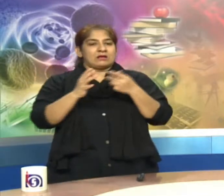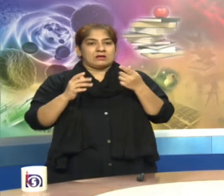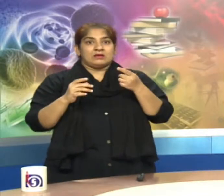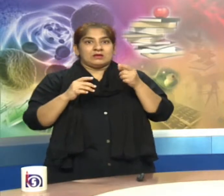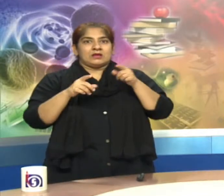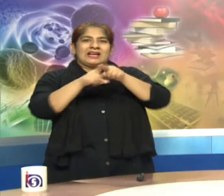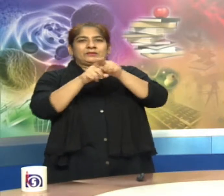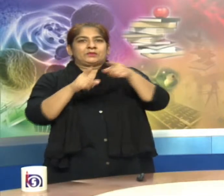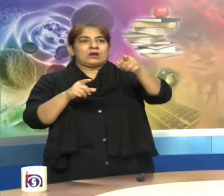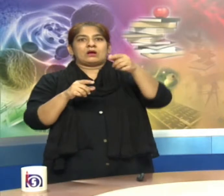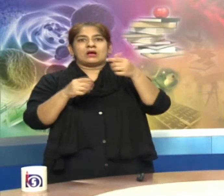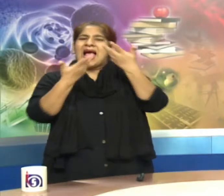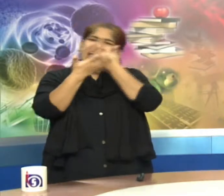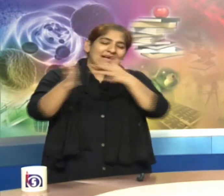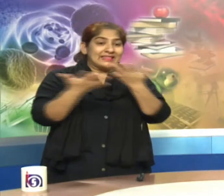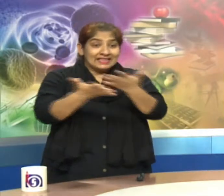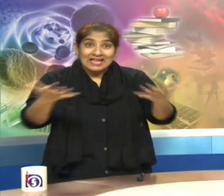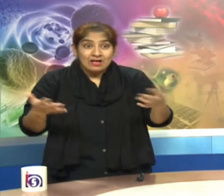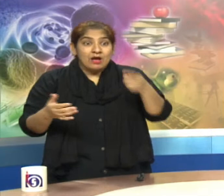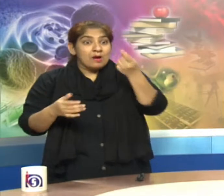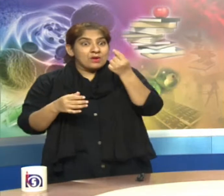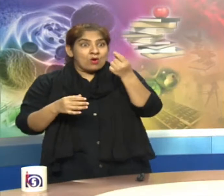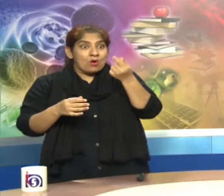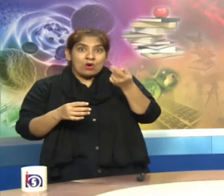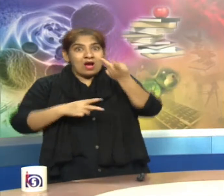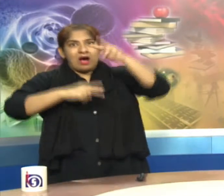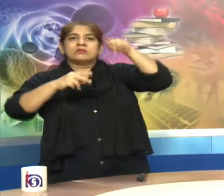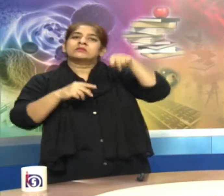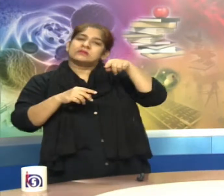The third tool is